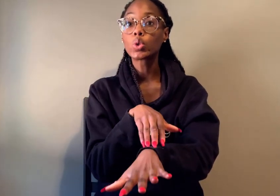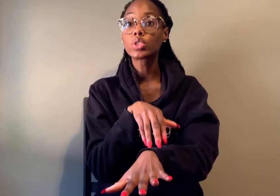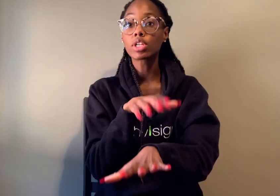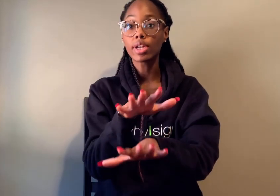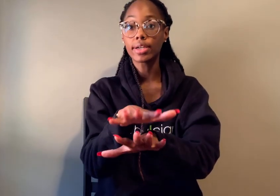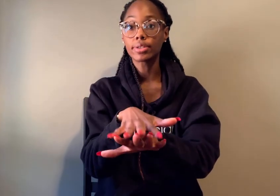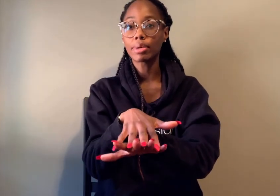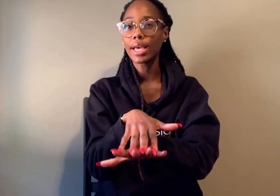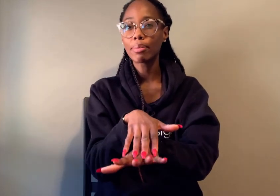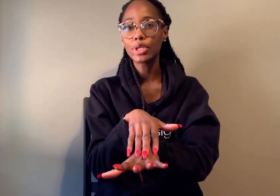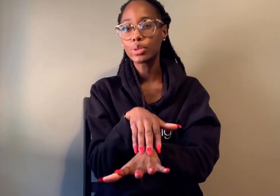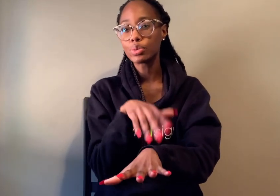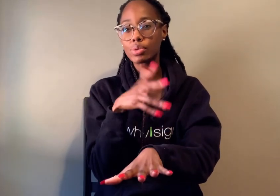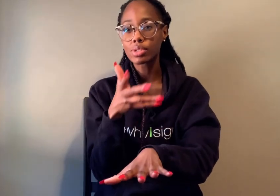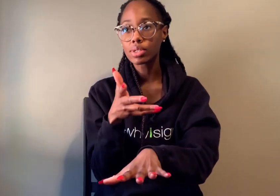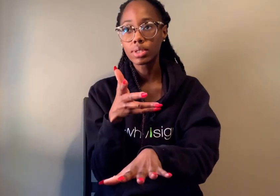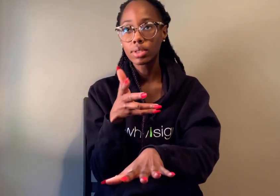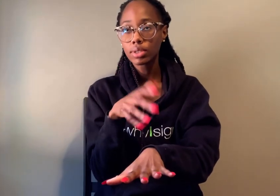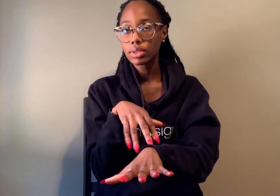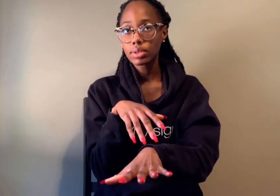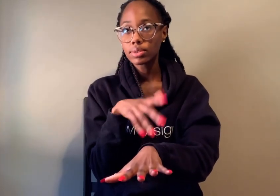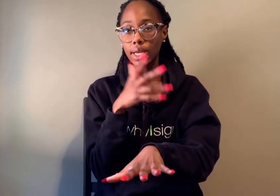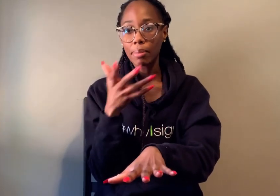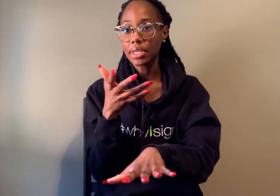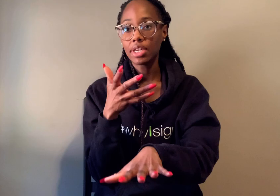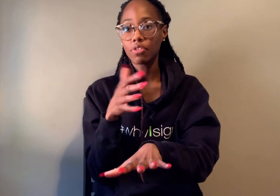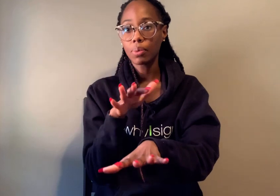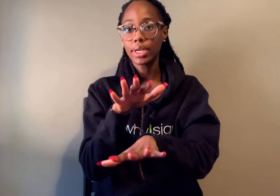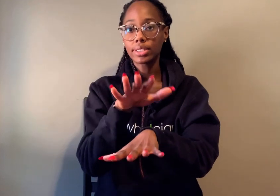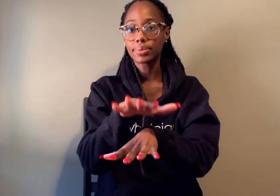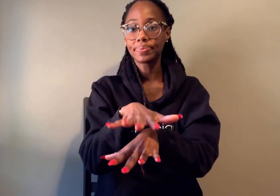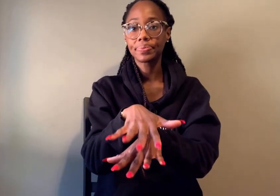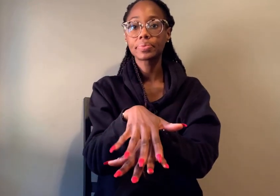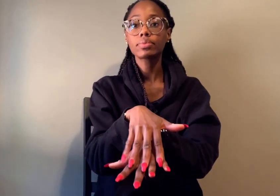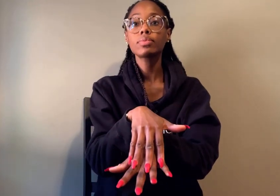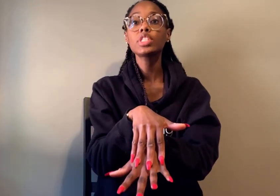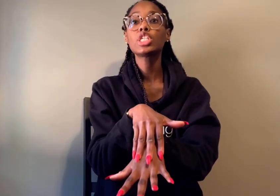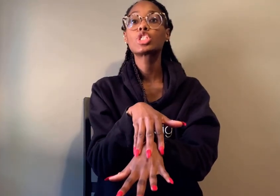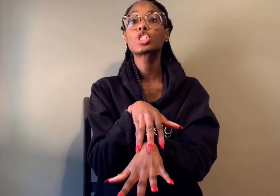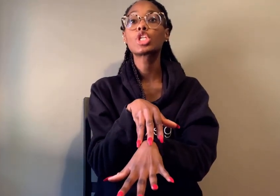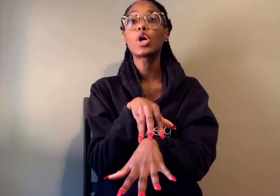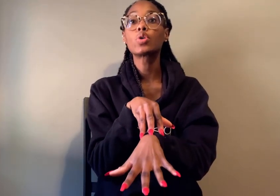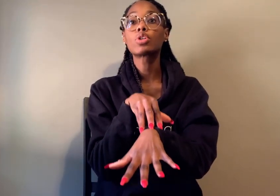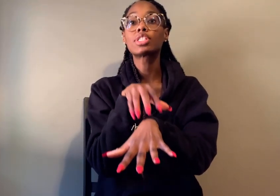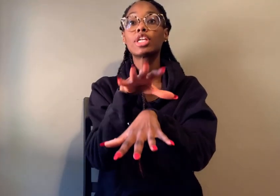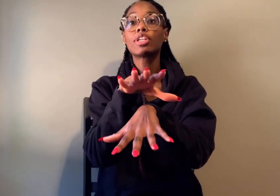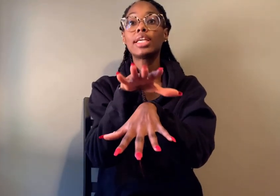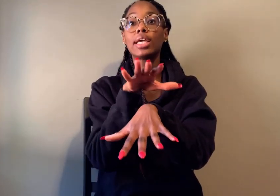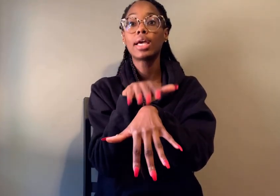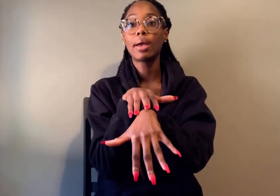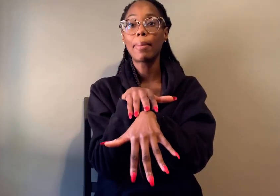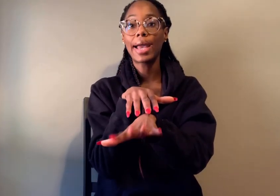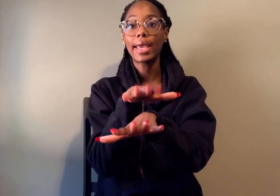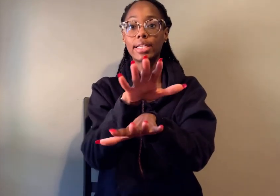slow down, but it could be used in many different ways. Slow. So it's literally my hand,